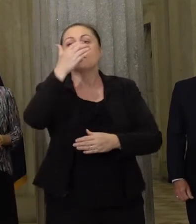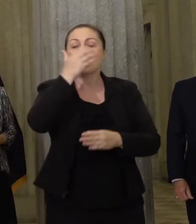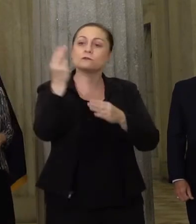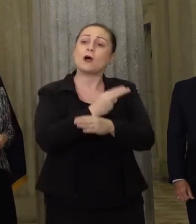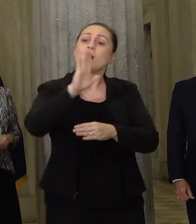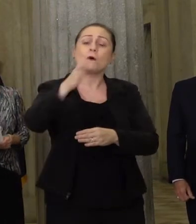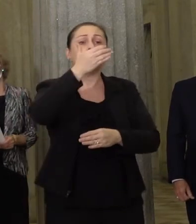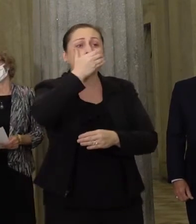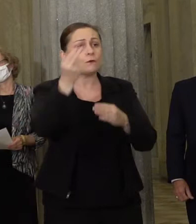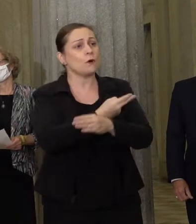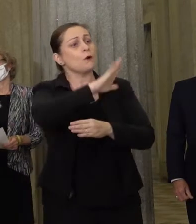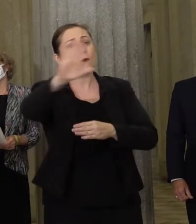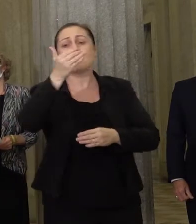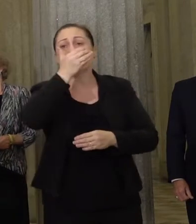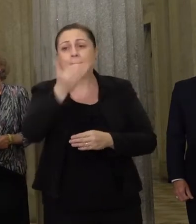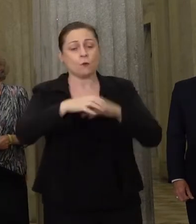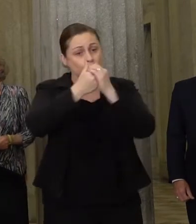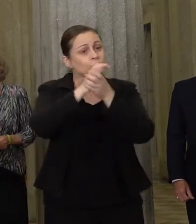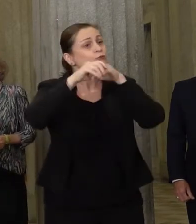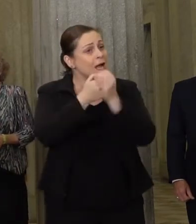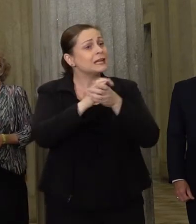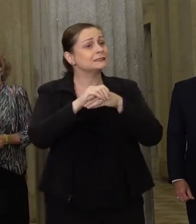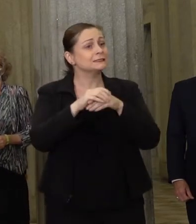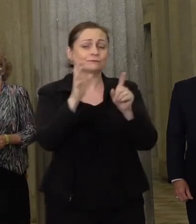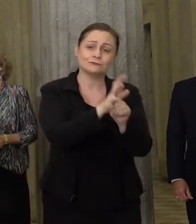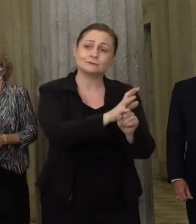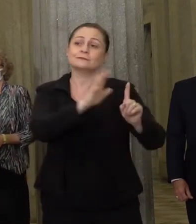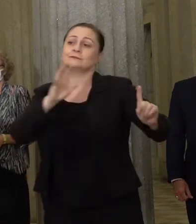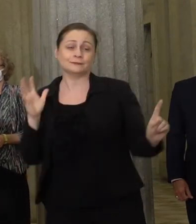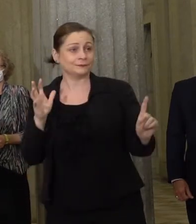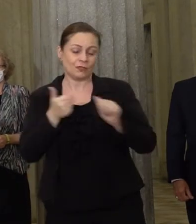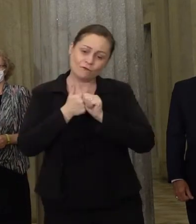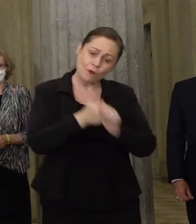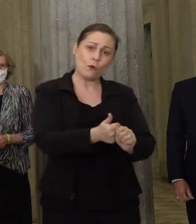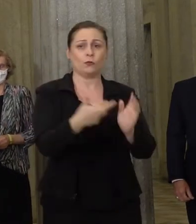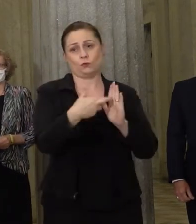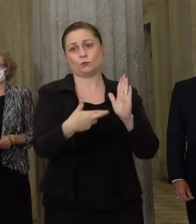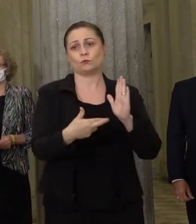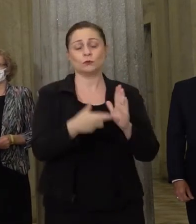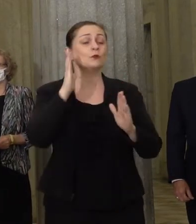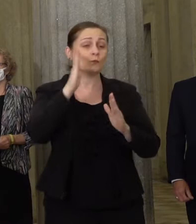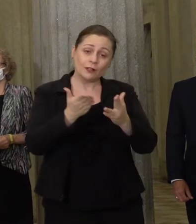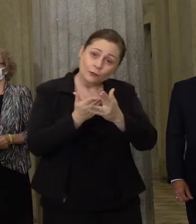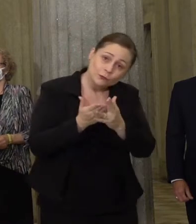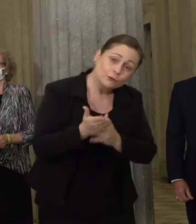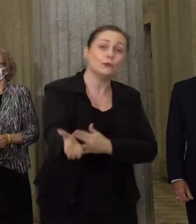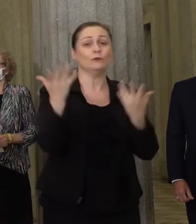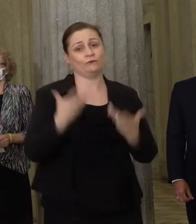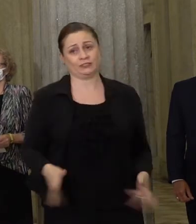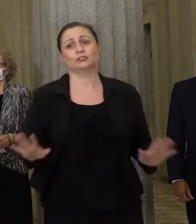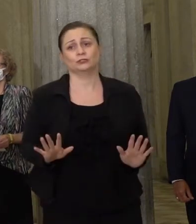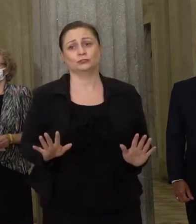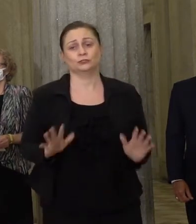mask, wear your mask. Wash your hands. Keep that distance. Follow those rules, and we'll get through this.